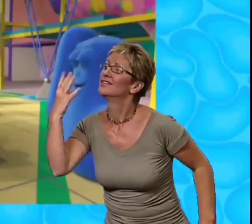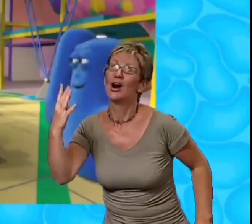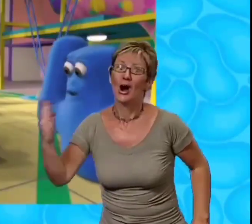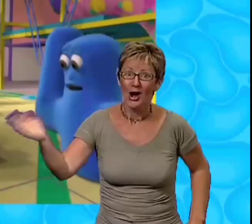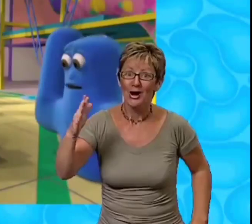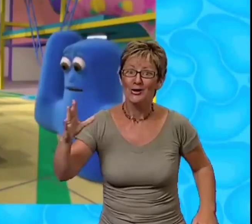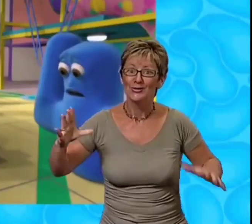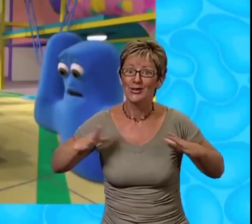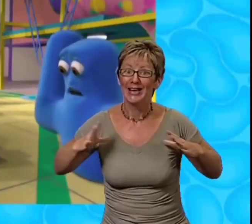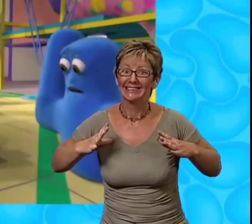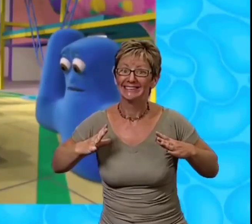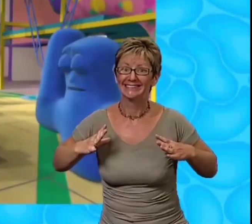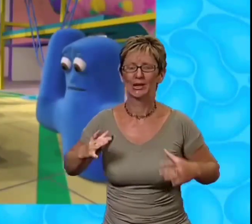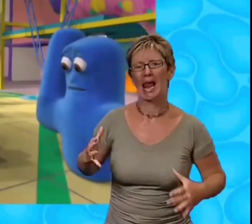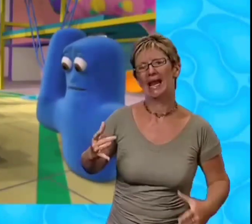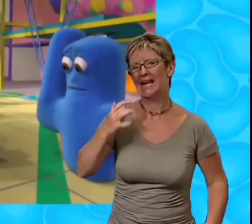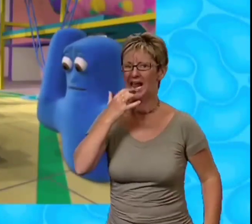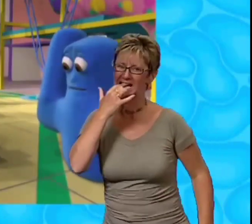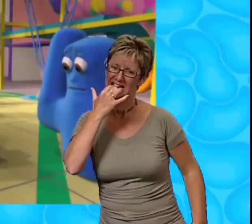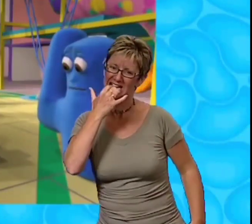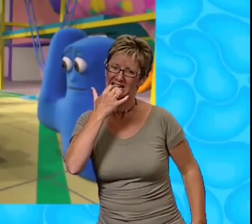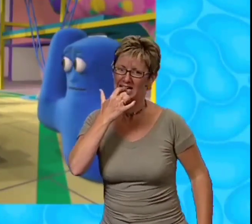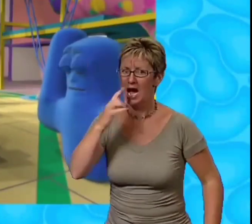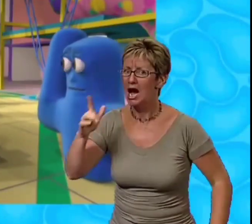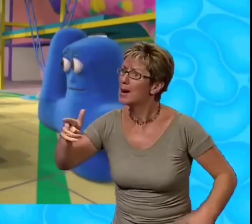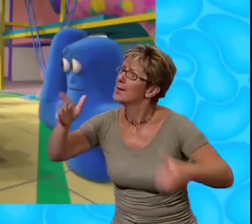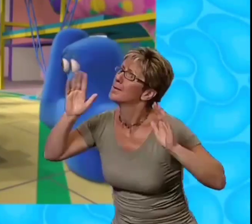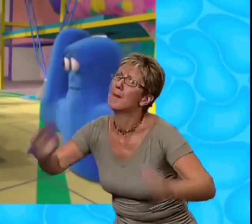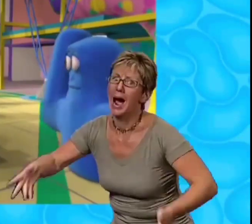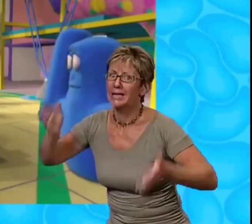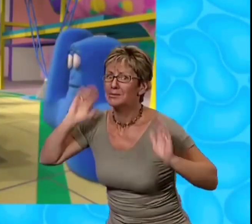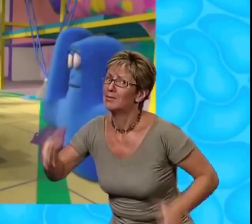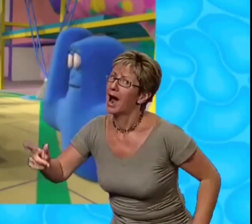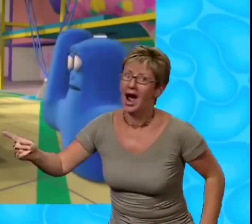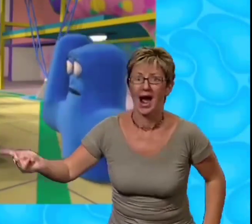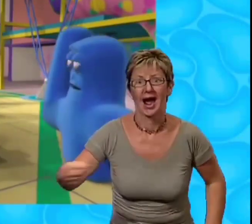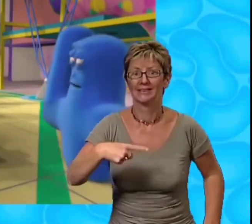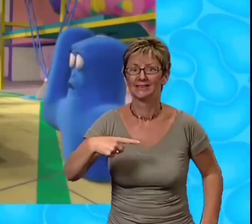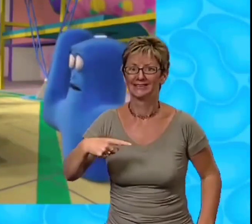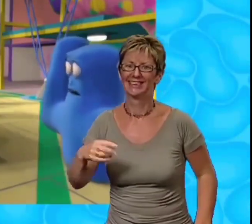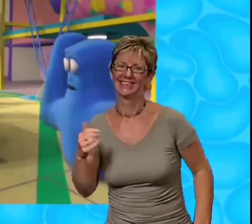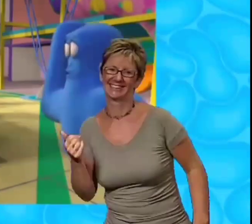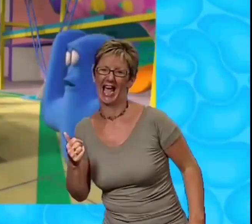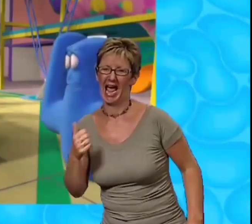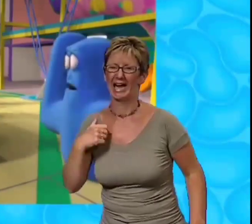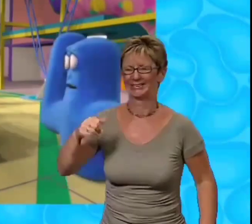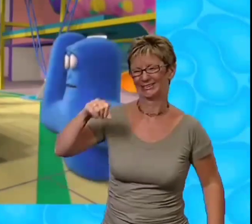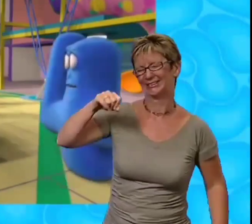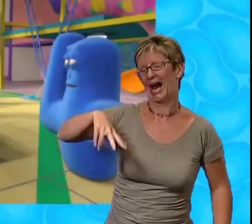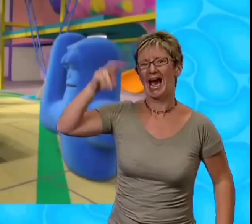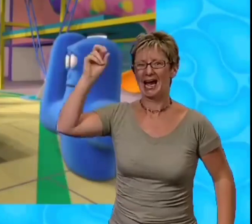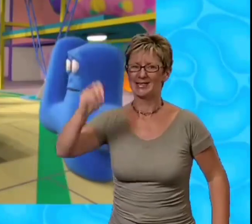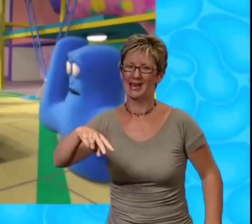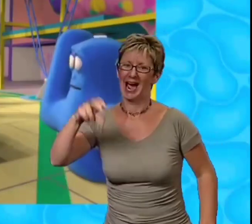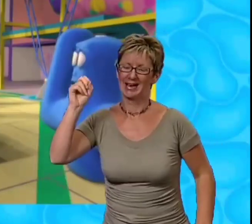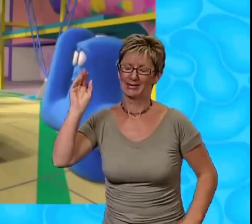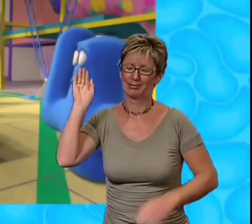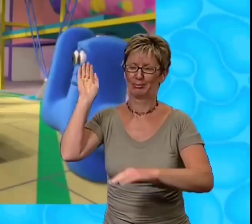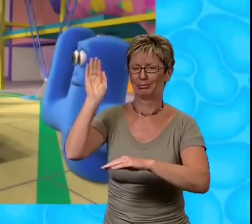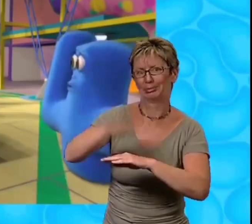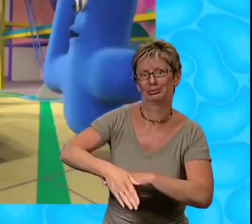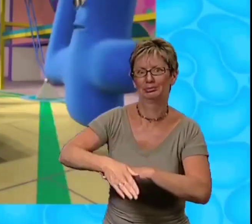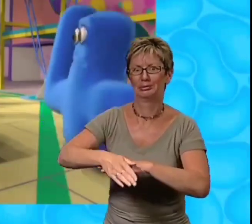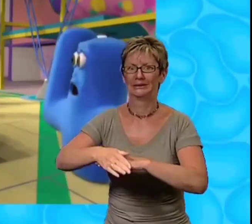go. Well, A numberjack's got to do jumping. Yes, well, there's jumping. And